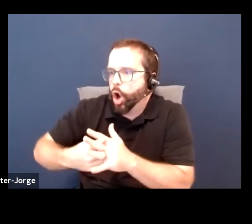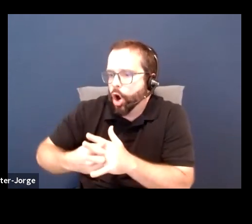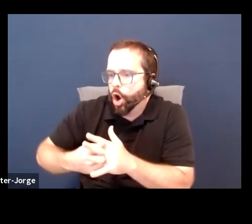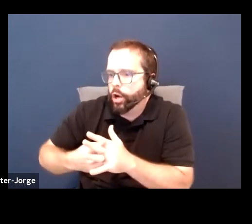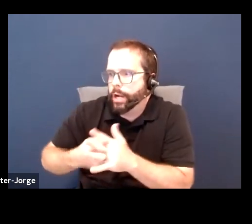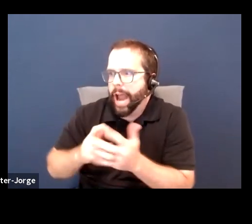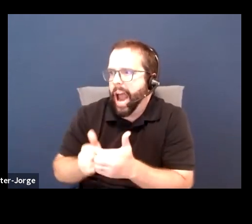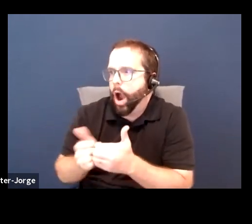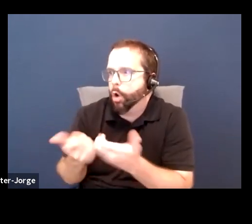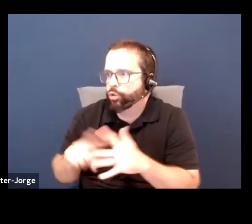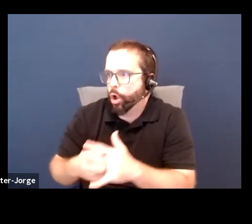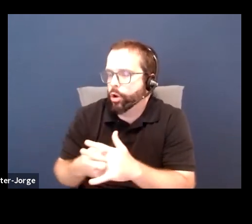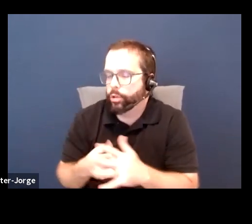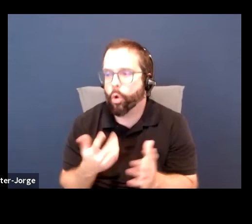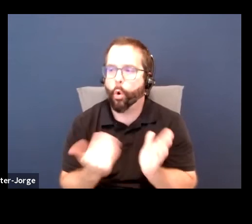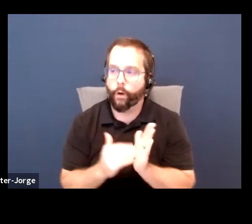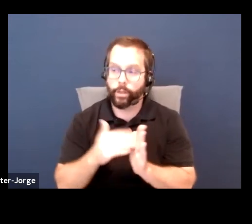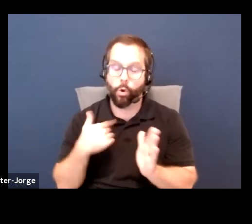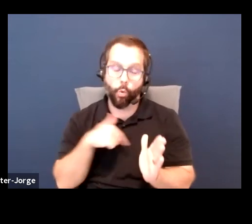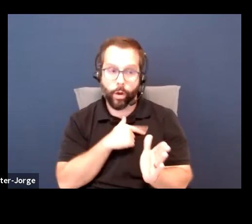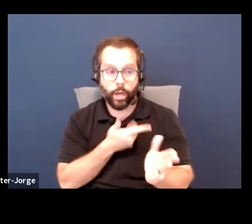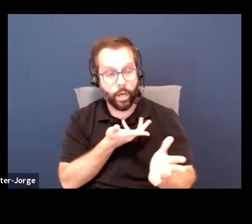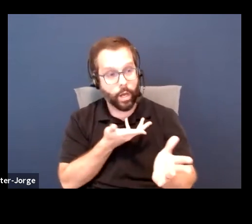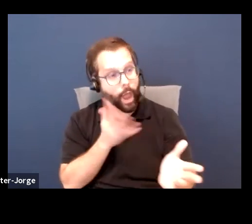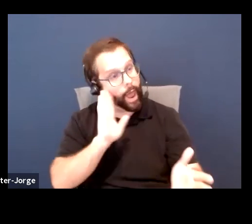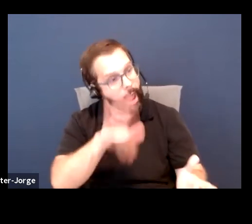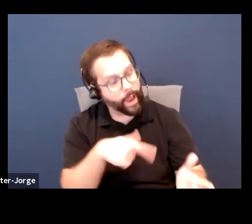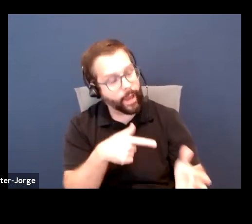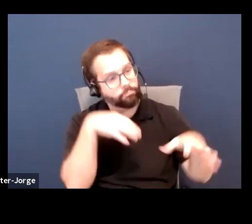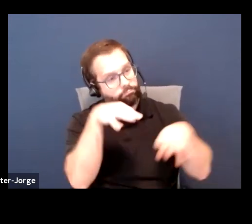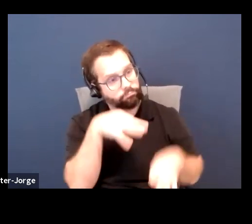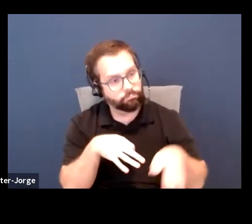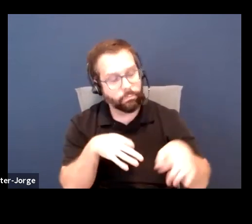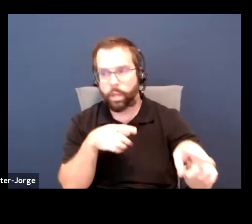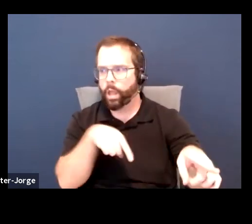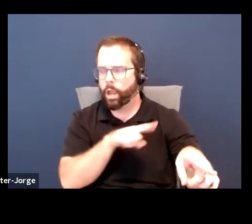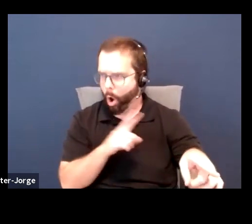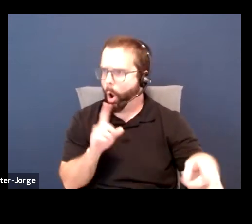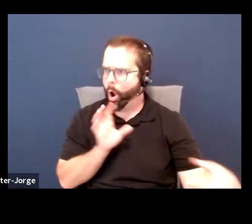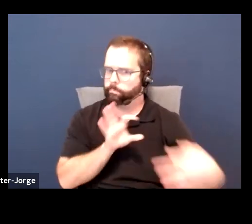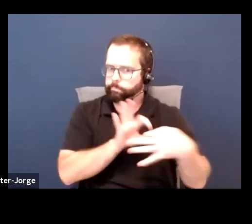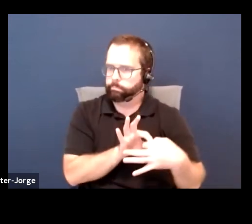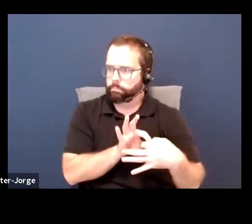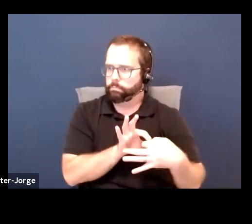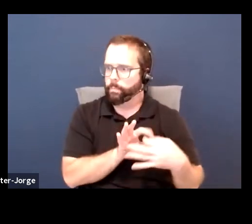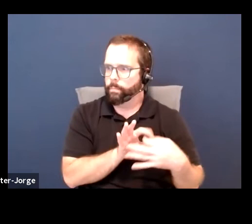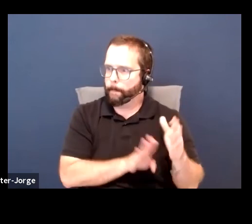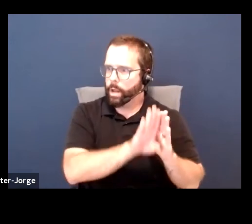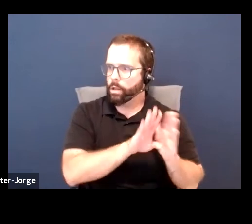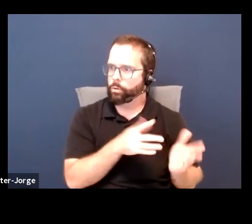these issues and build that relationship has been absolutely incredible.